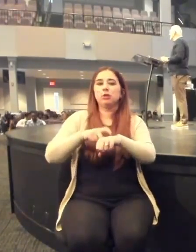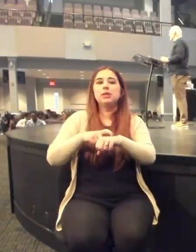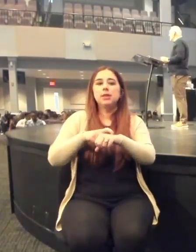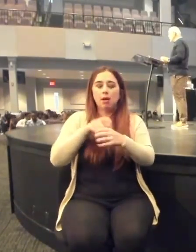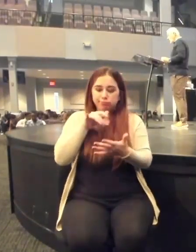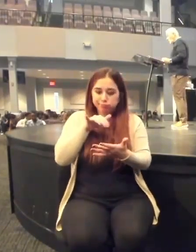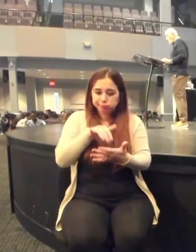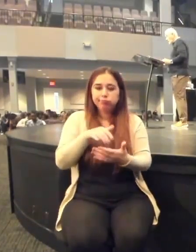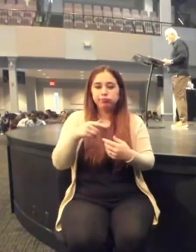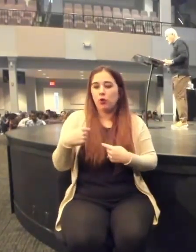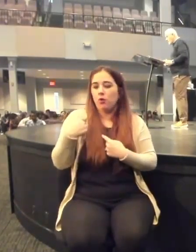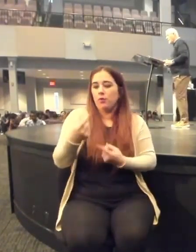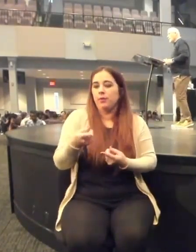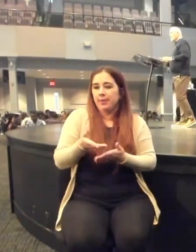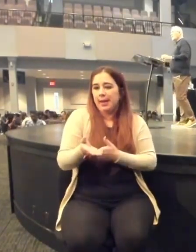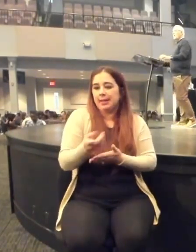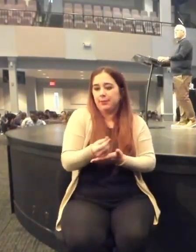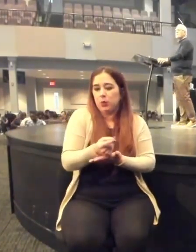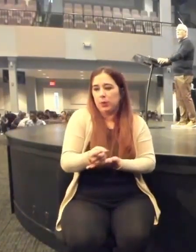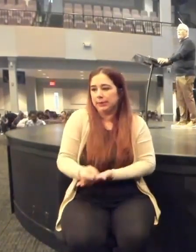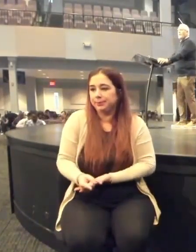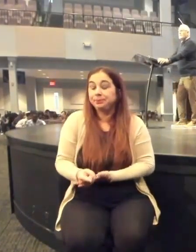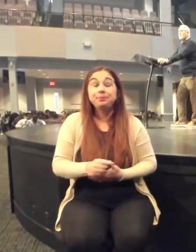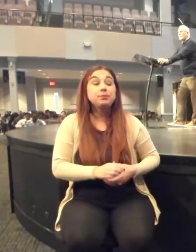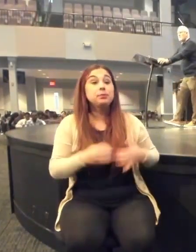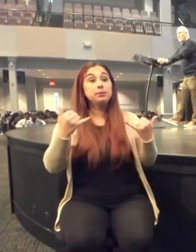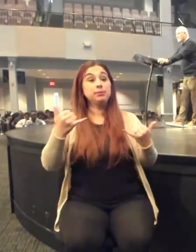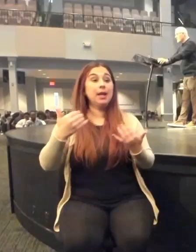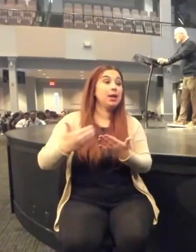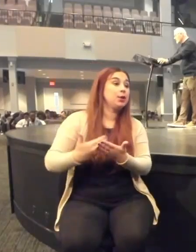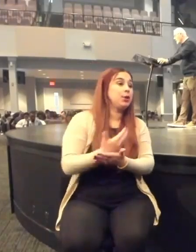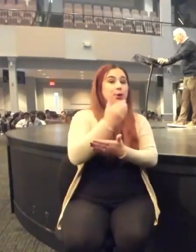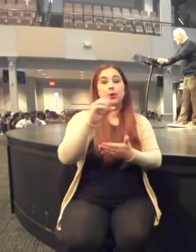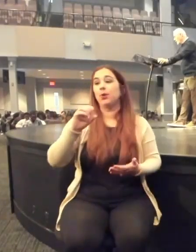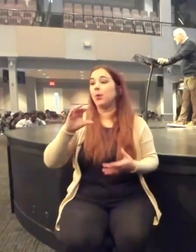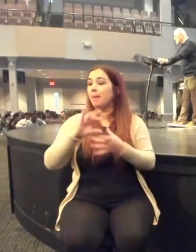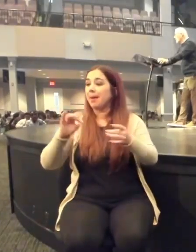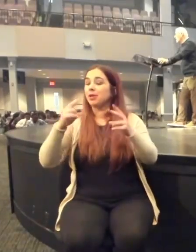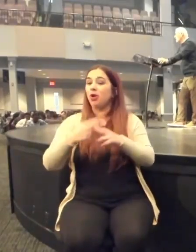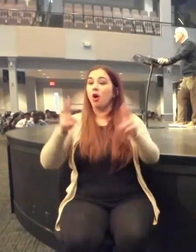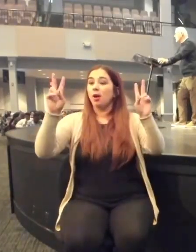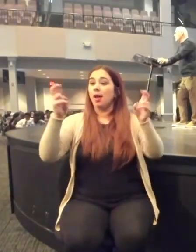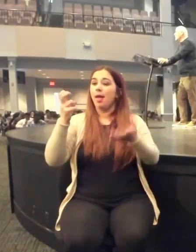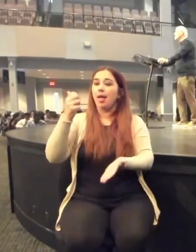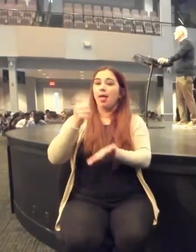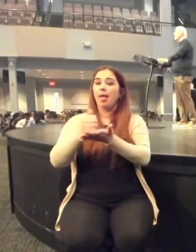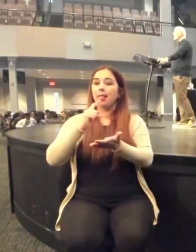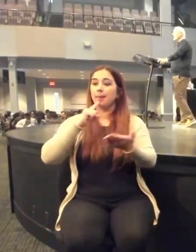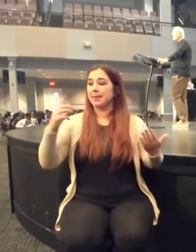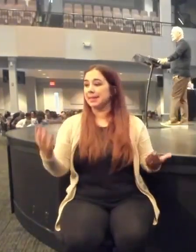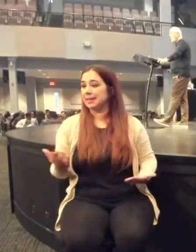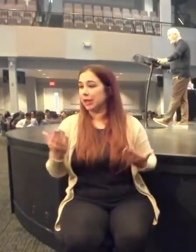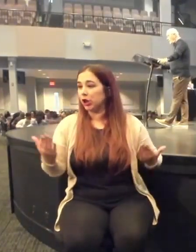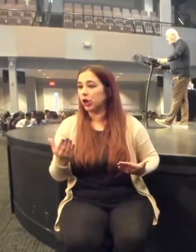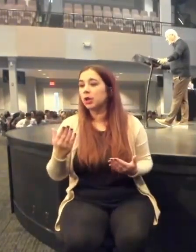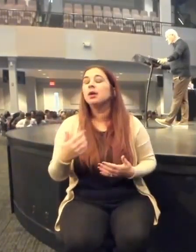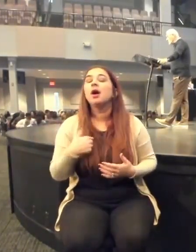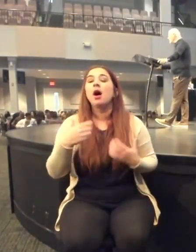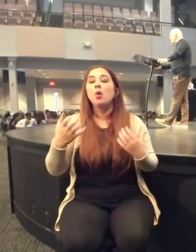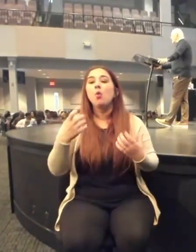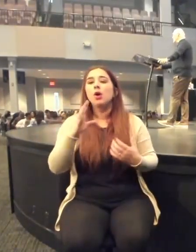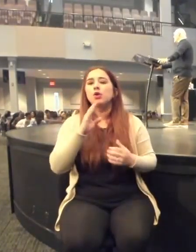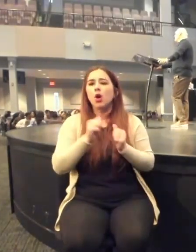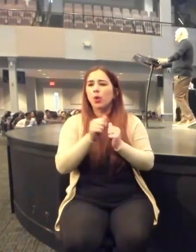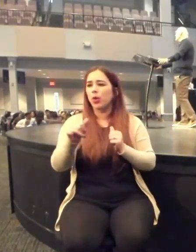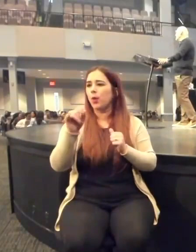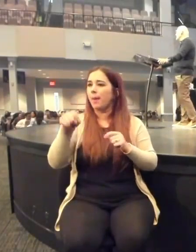next several weeks. Well, today we start a brand new series of messages entitled Help Is Here. I want to talk to you this morning about the